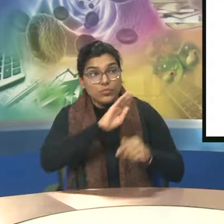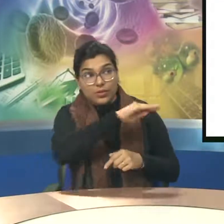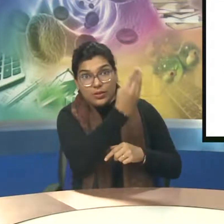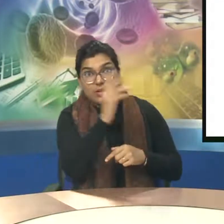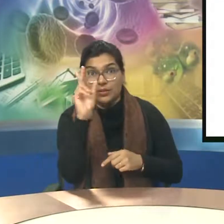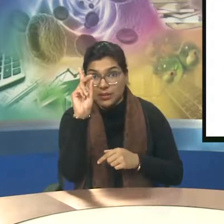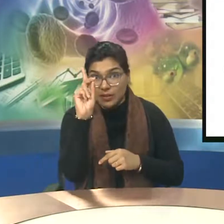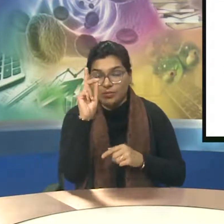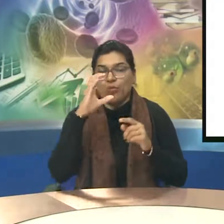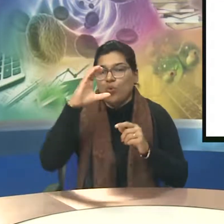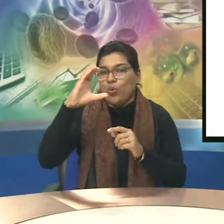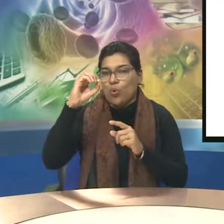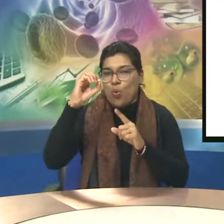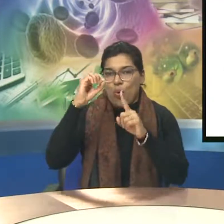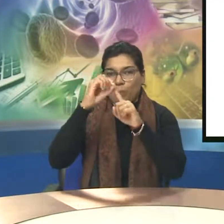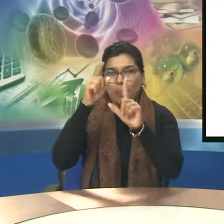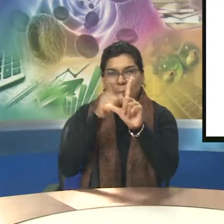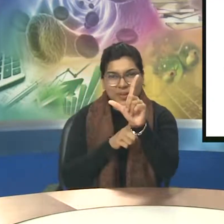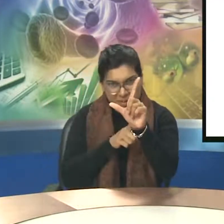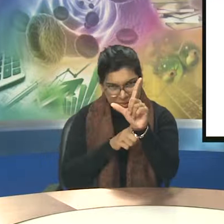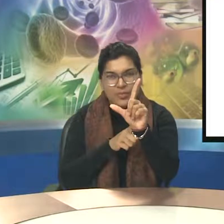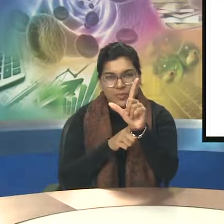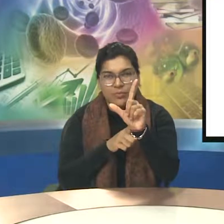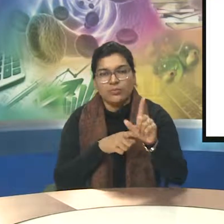Control plus X is equal to cut.